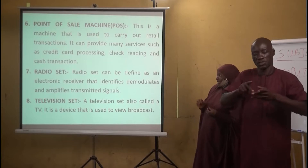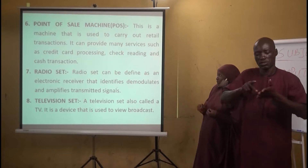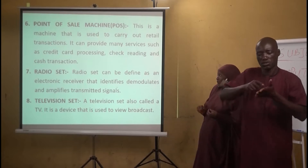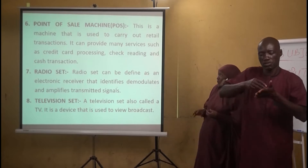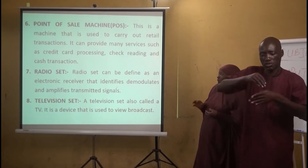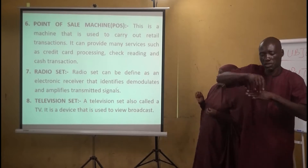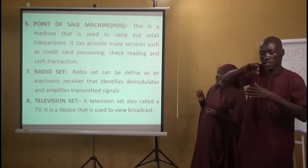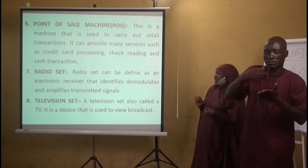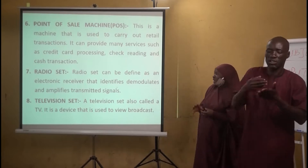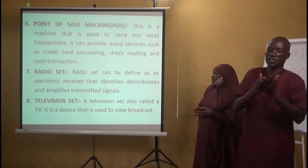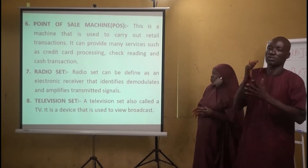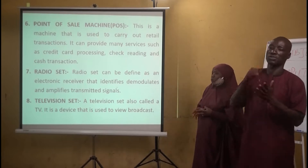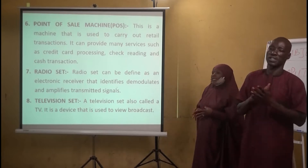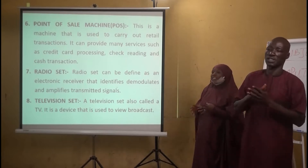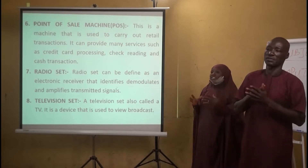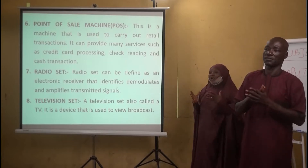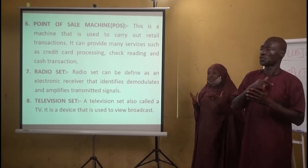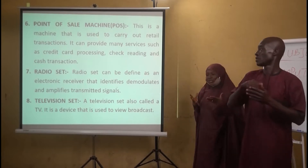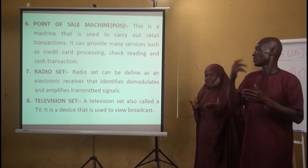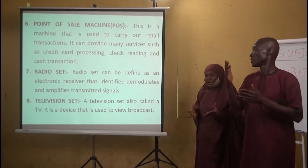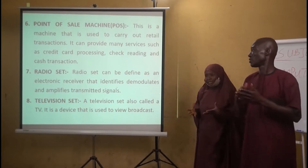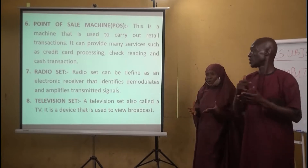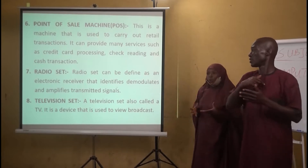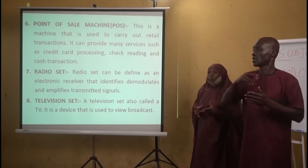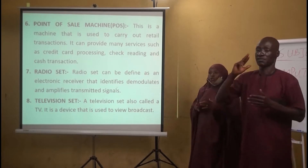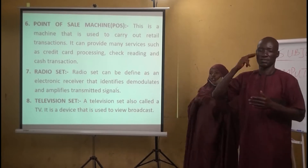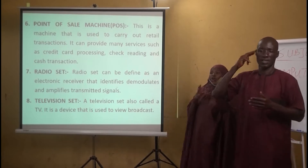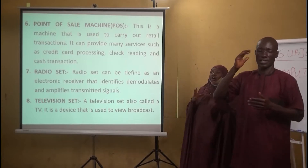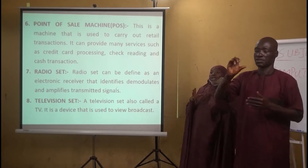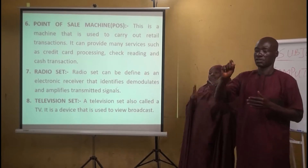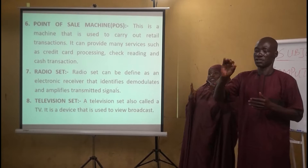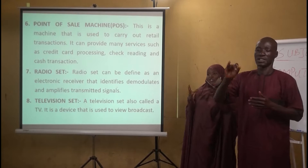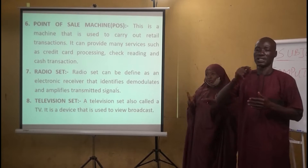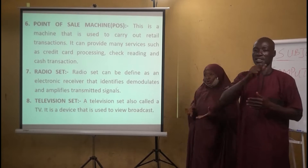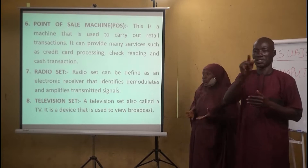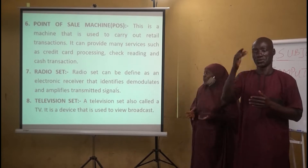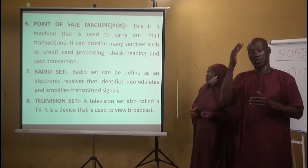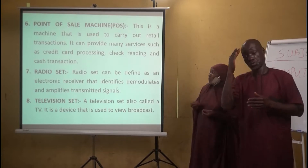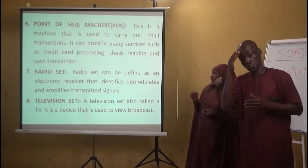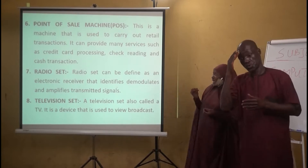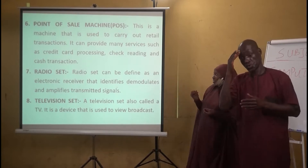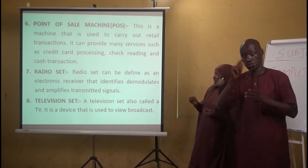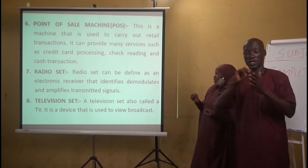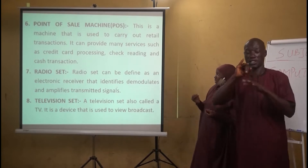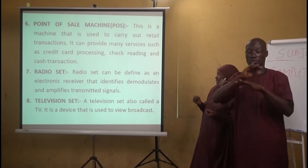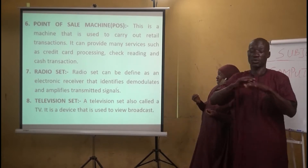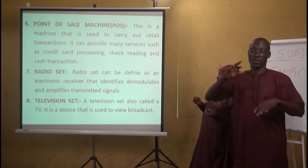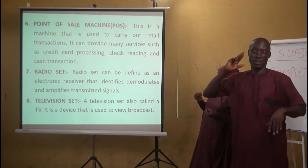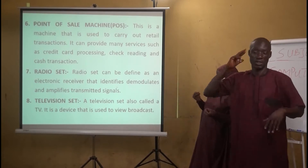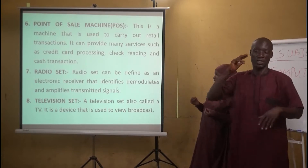machine. The seventh one is the radio set, which you all have at your home. That's the radio set can be defined